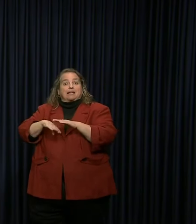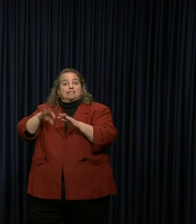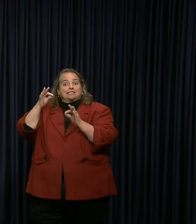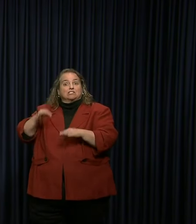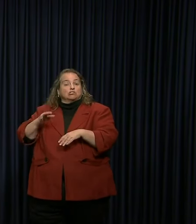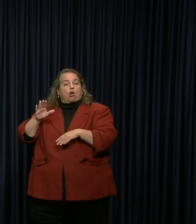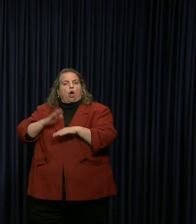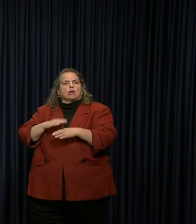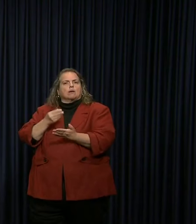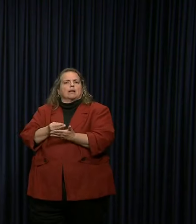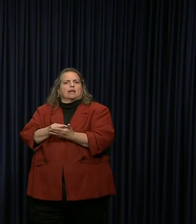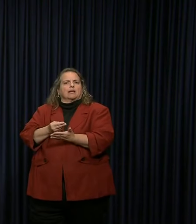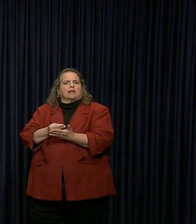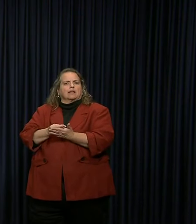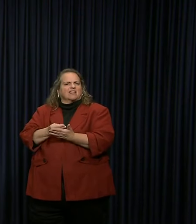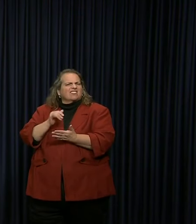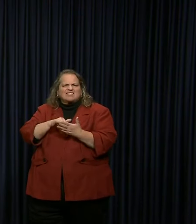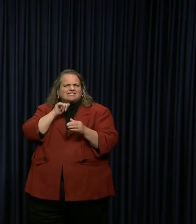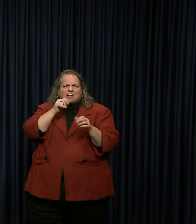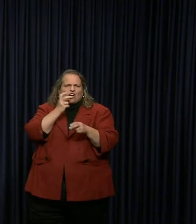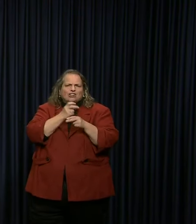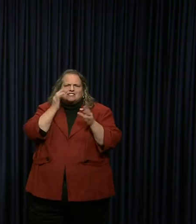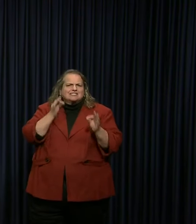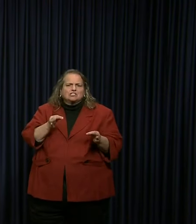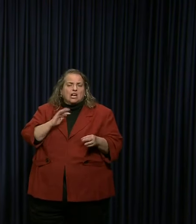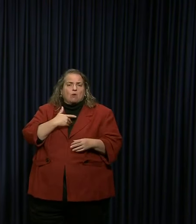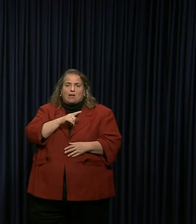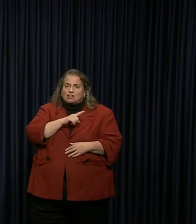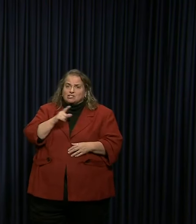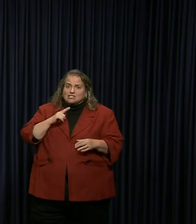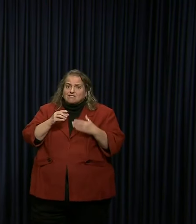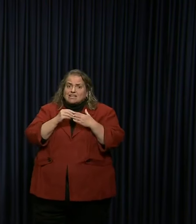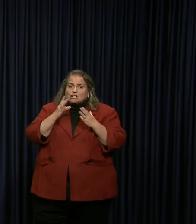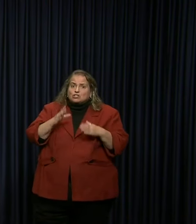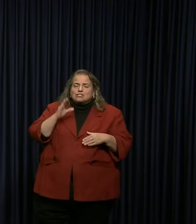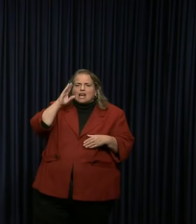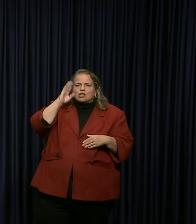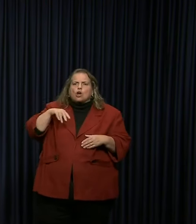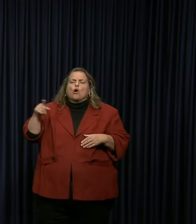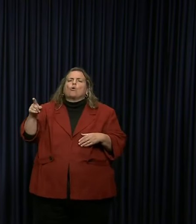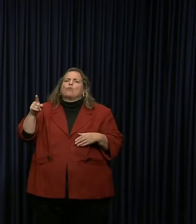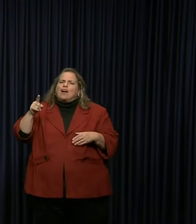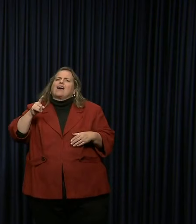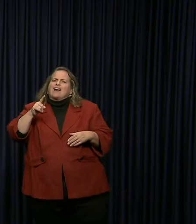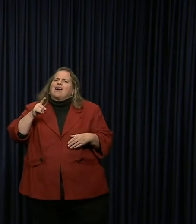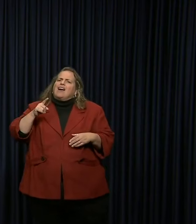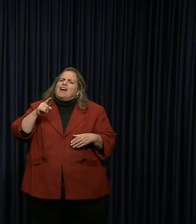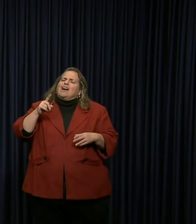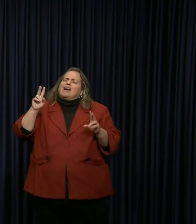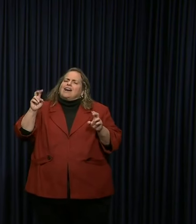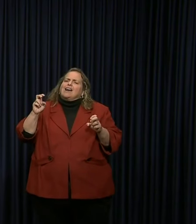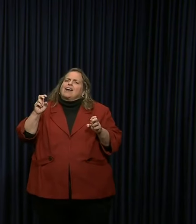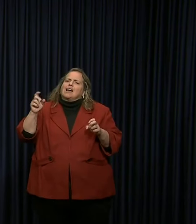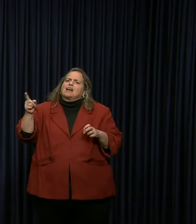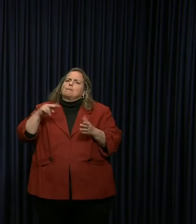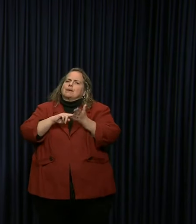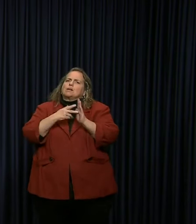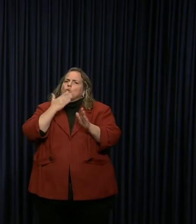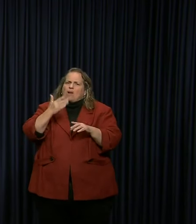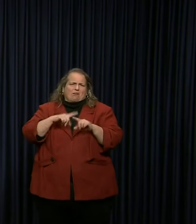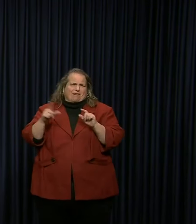hard decision. Our legislative leaders, I know, are probably coming from a good place, but you know, they haven't been at this every day.